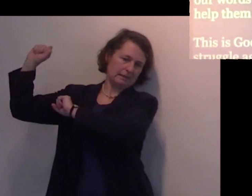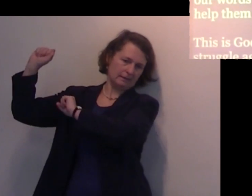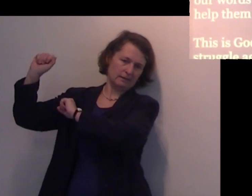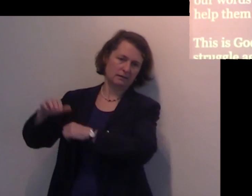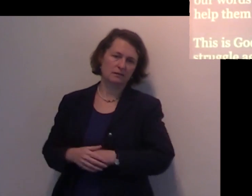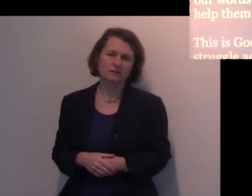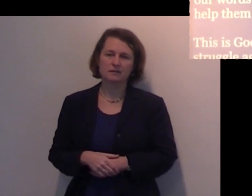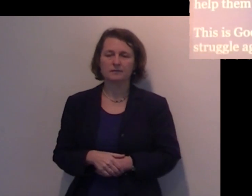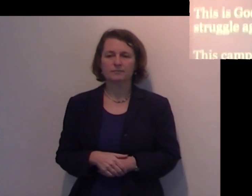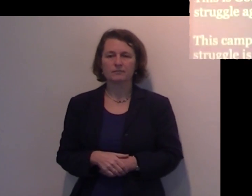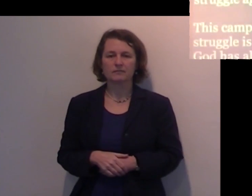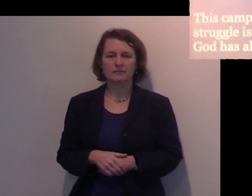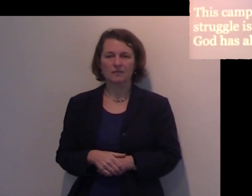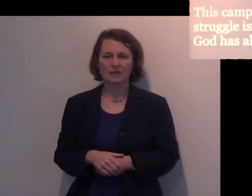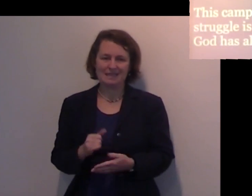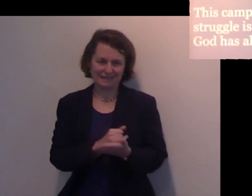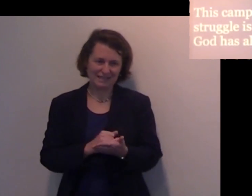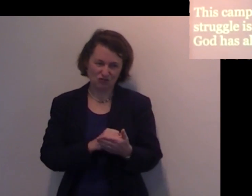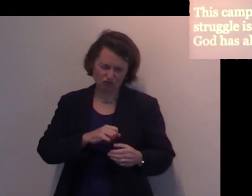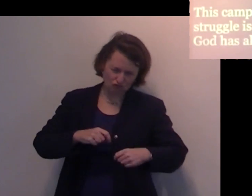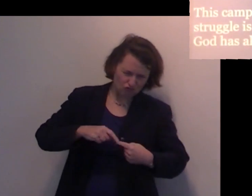This is the struggle against sin.